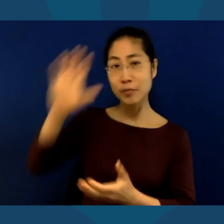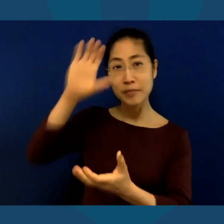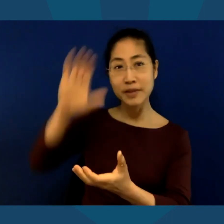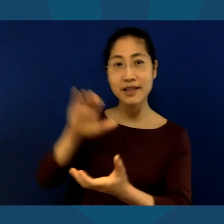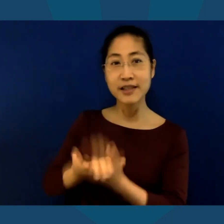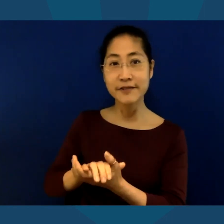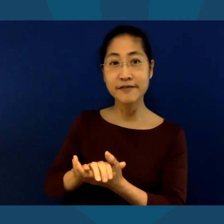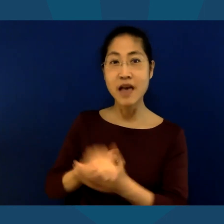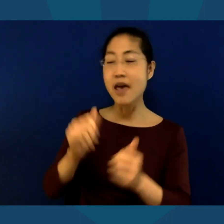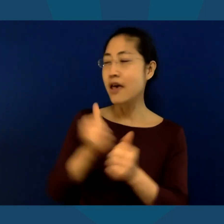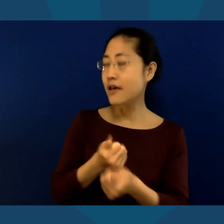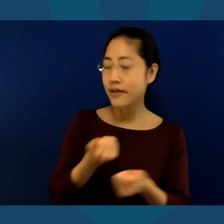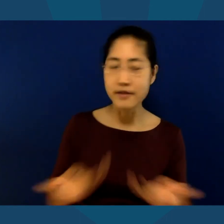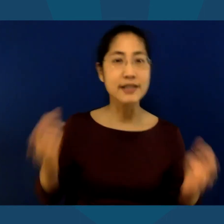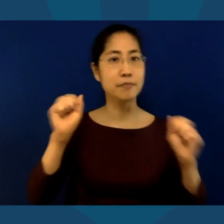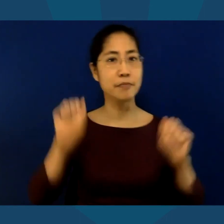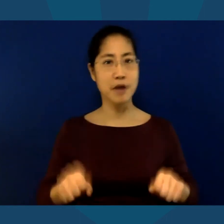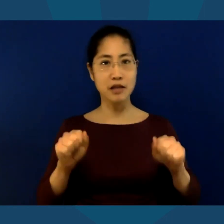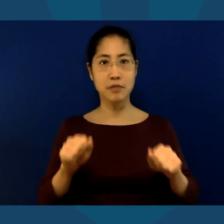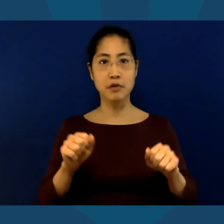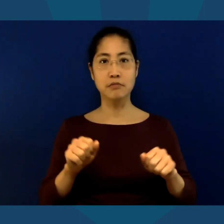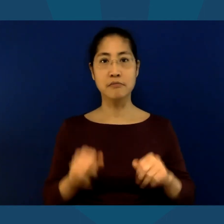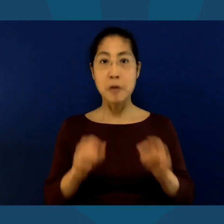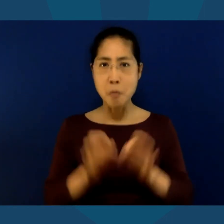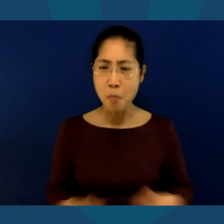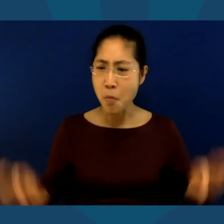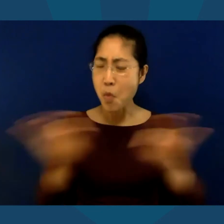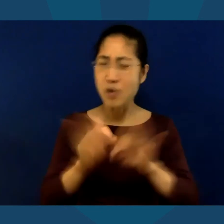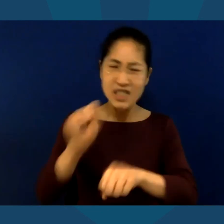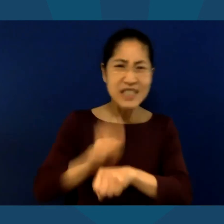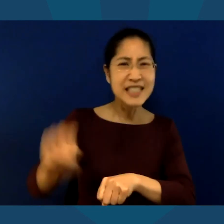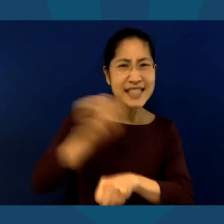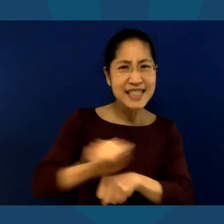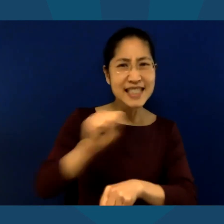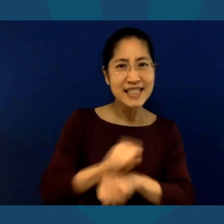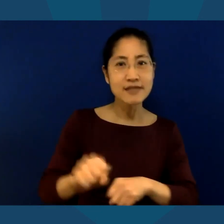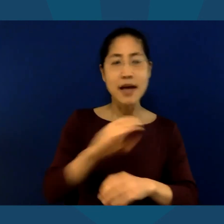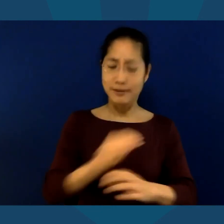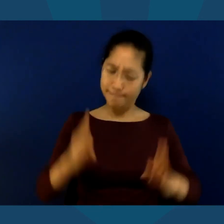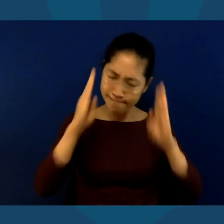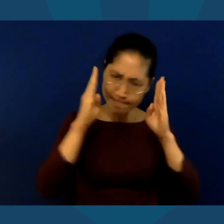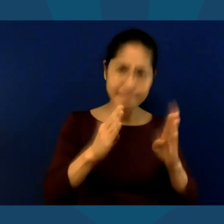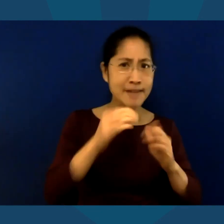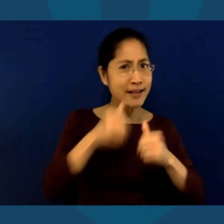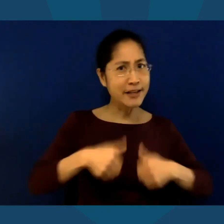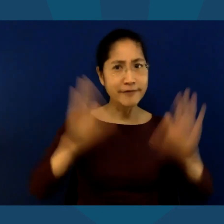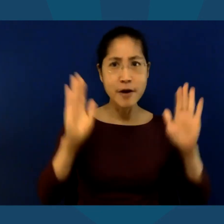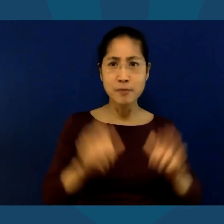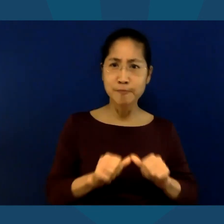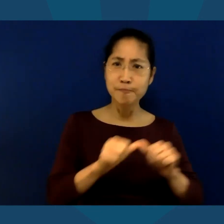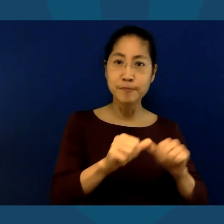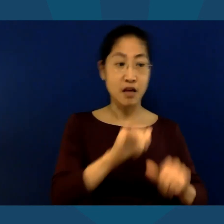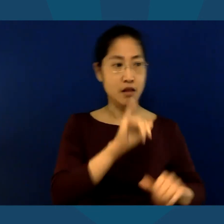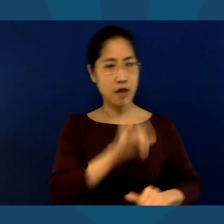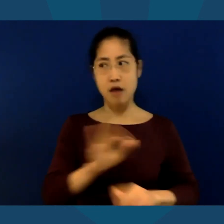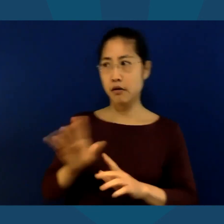belief that anything is possible with hard work and dedication inspired me to become anything I